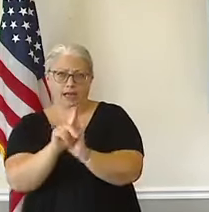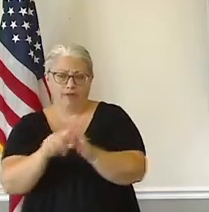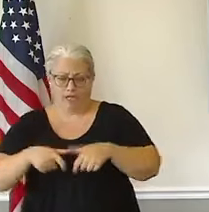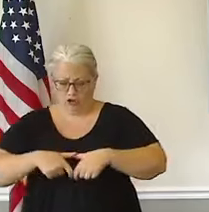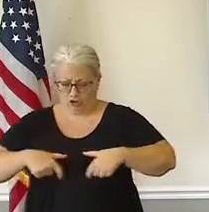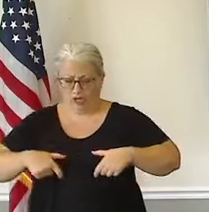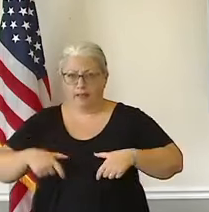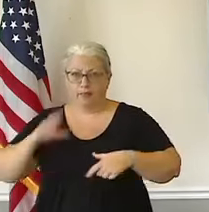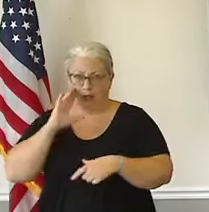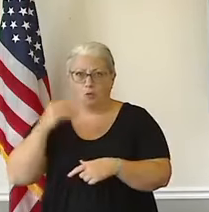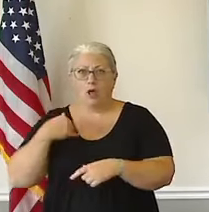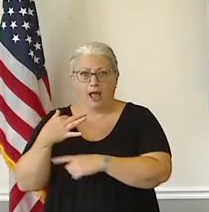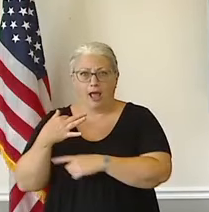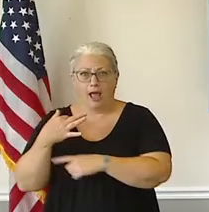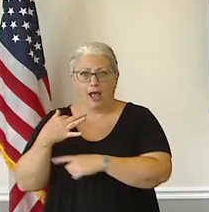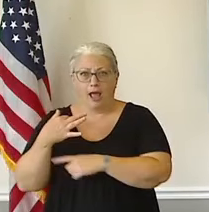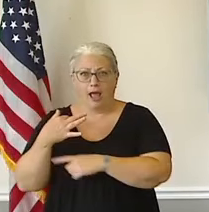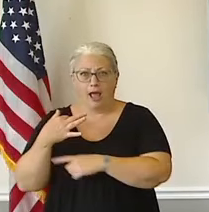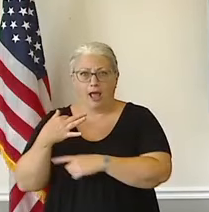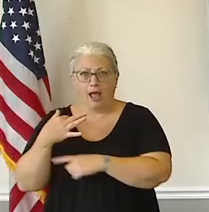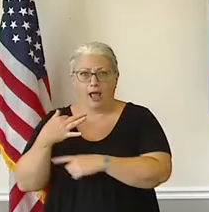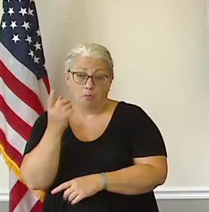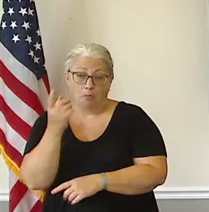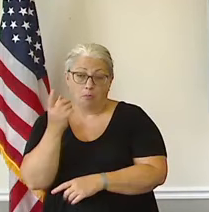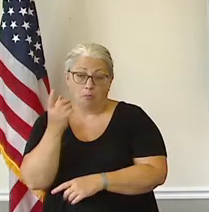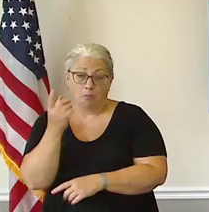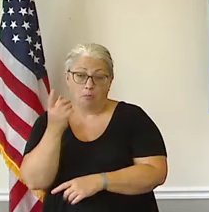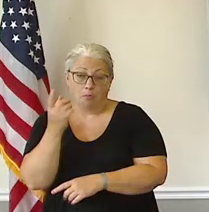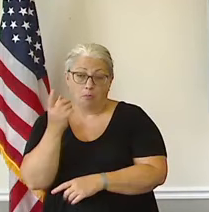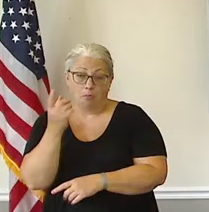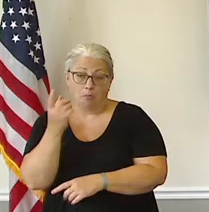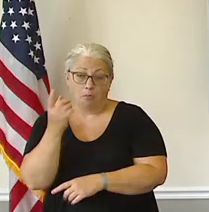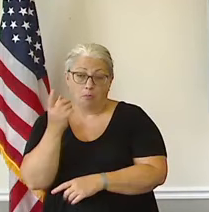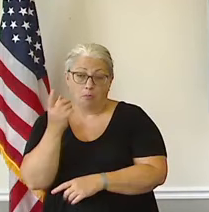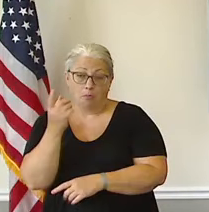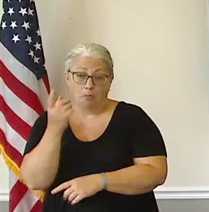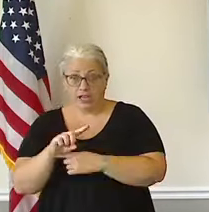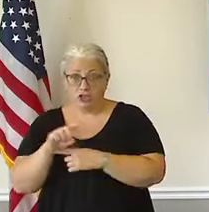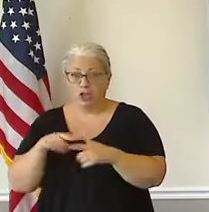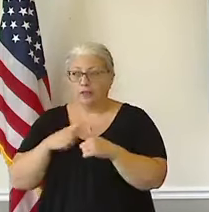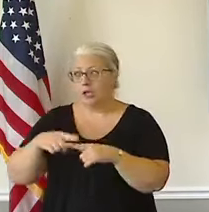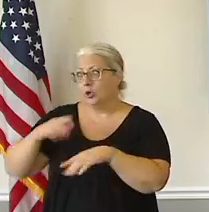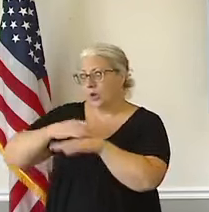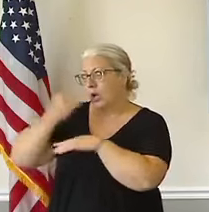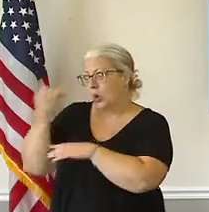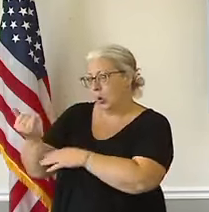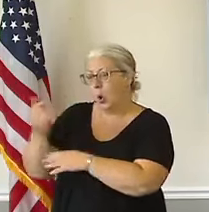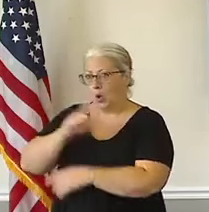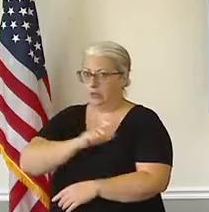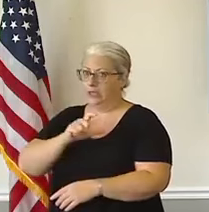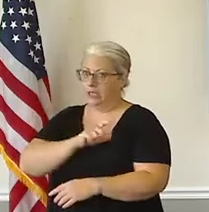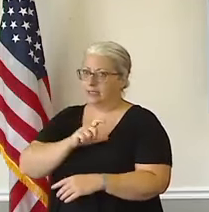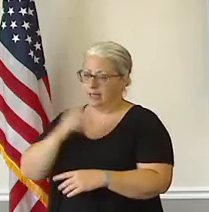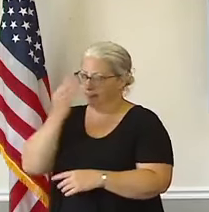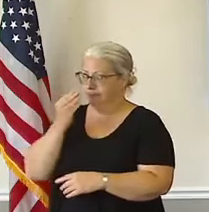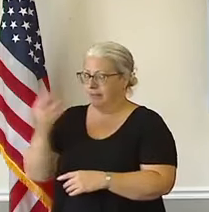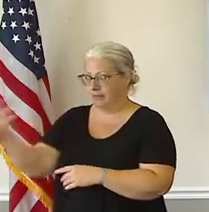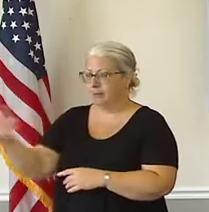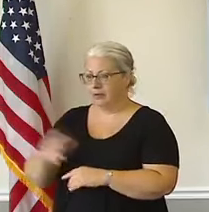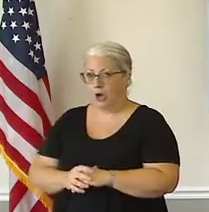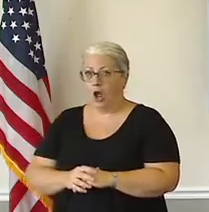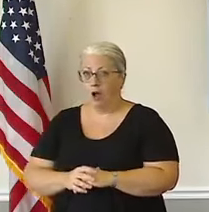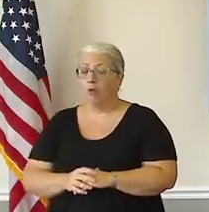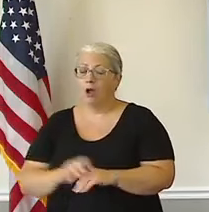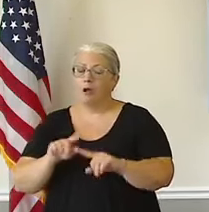If they don't, you should alert the authorities. But census workers have ID. They'll be out